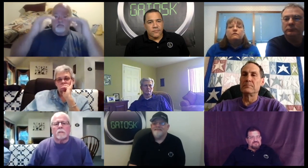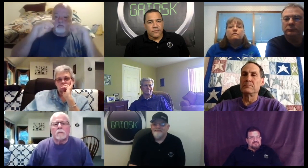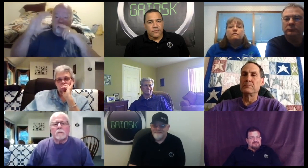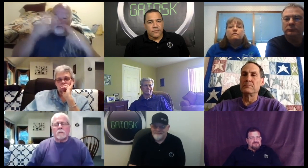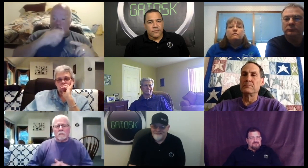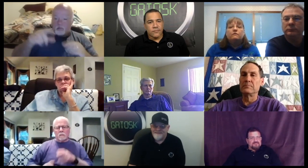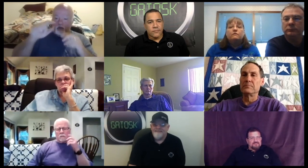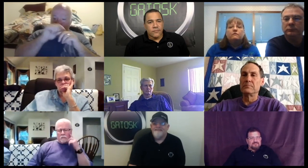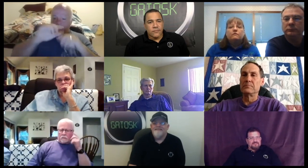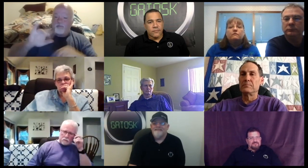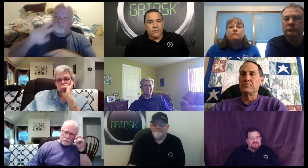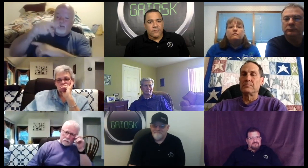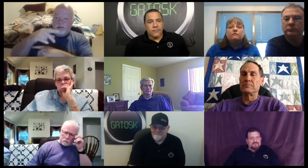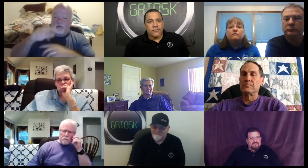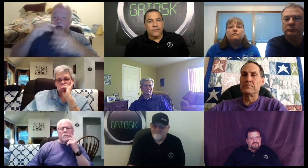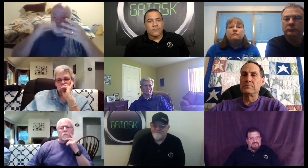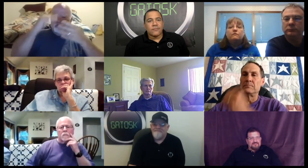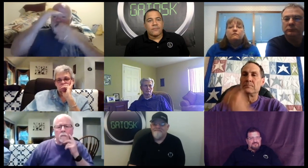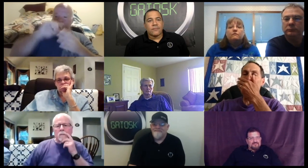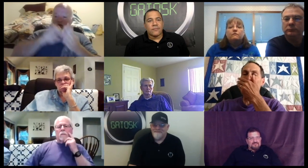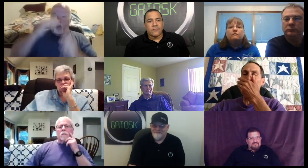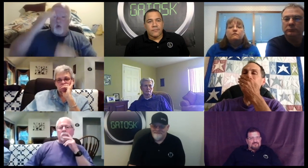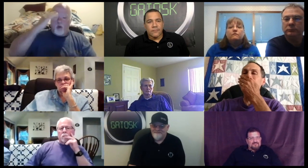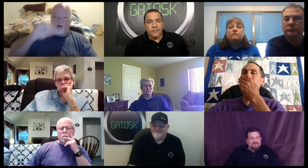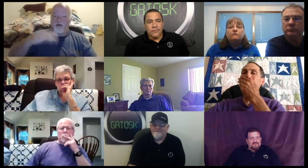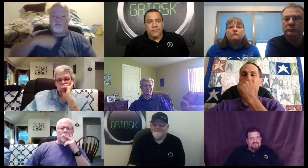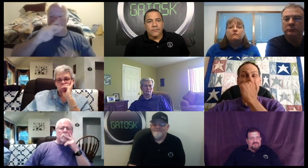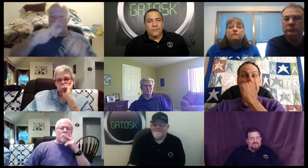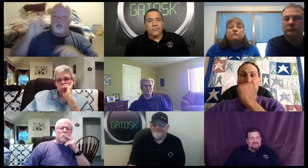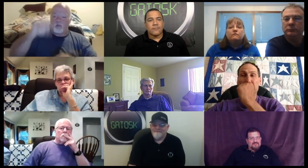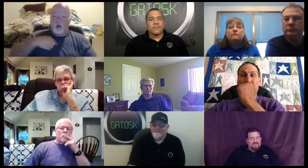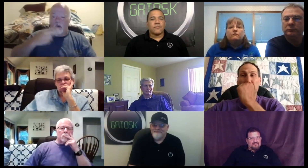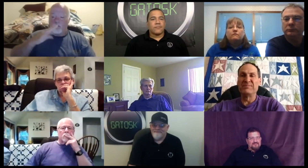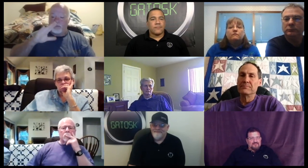You can move up in training, say like VP.